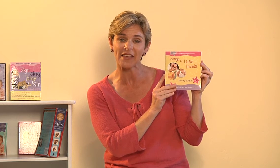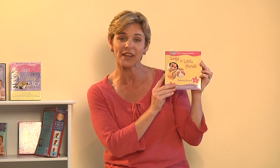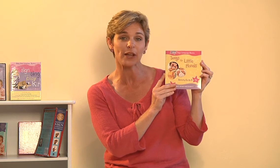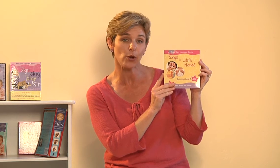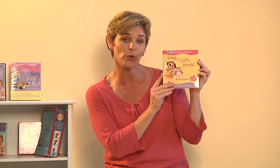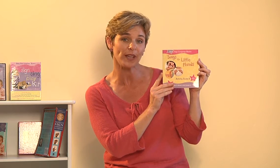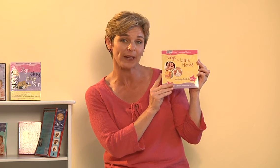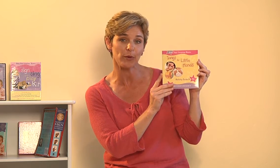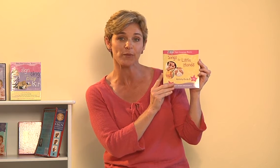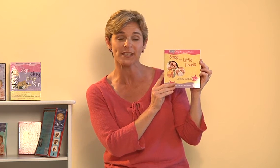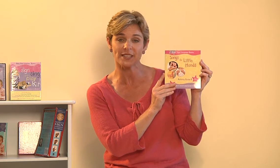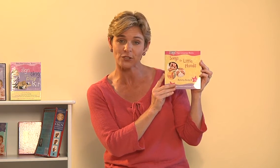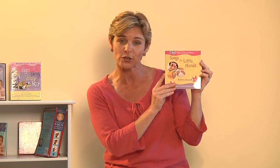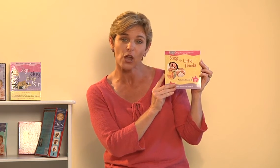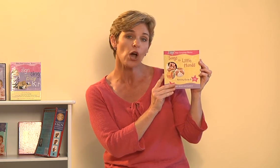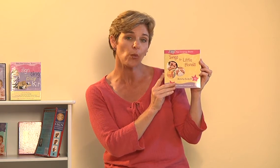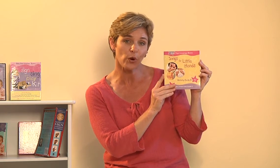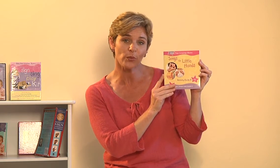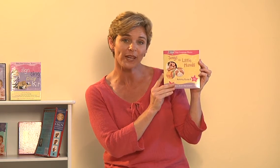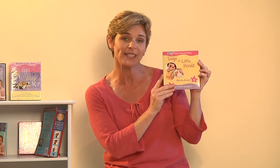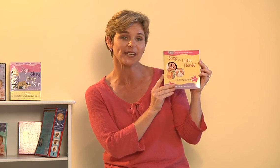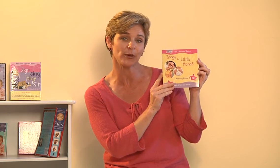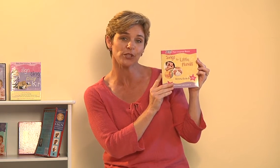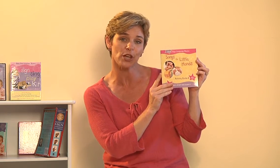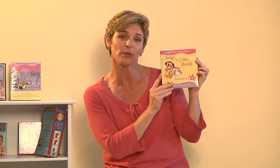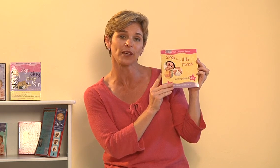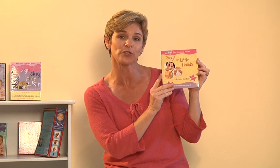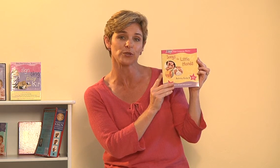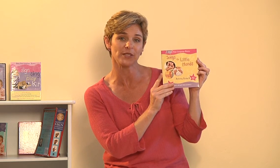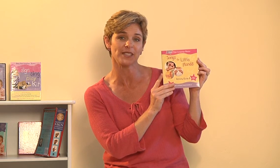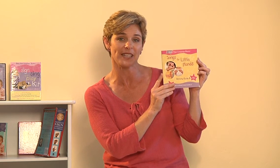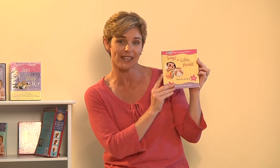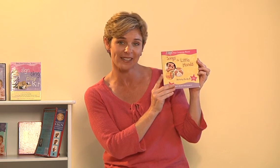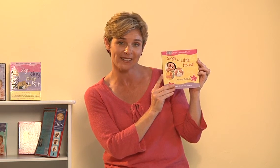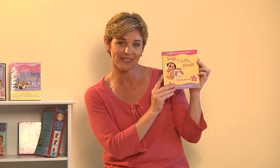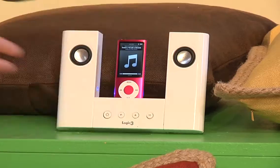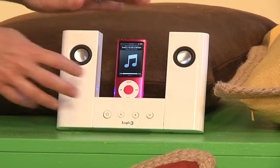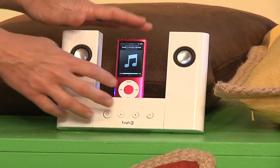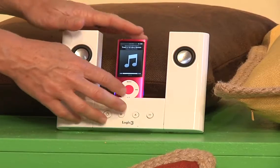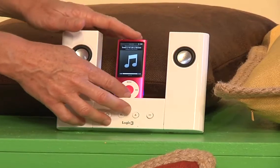that I co-created with my sister, award-winning singer and songwriter Susan Z.